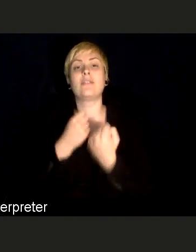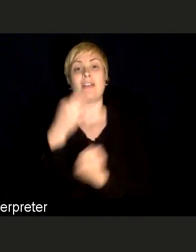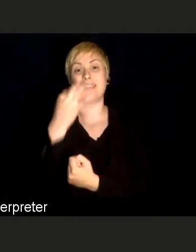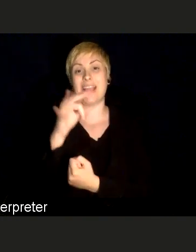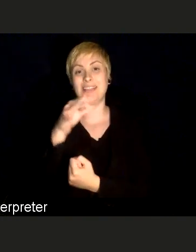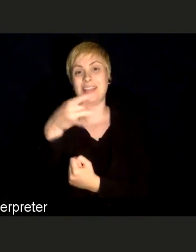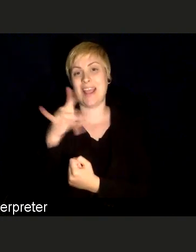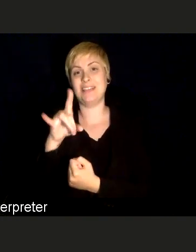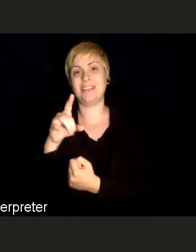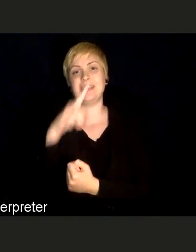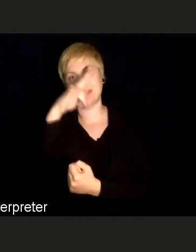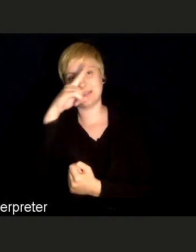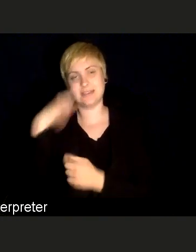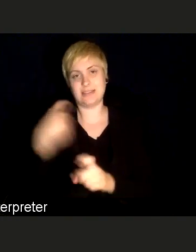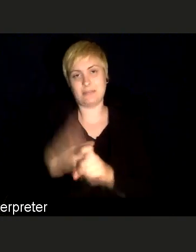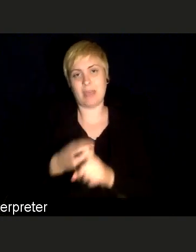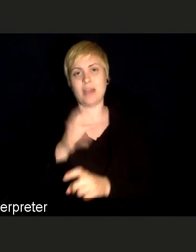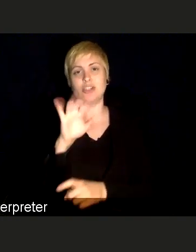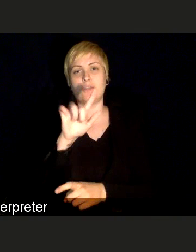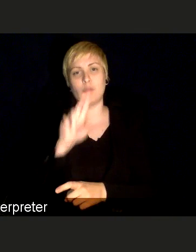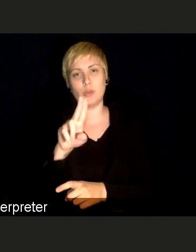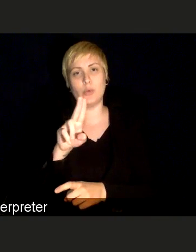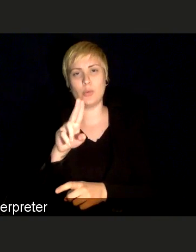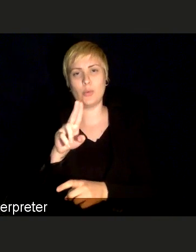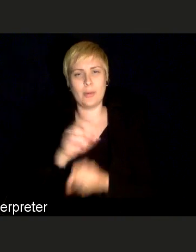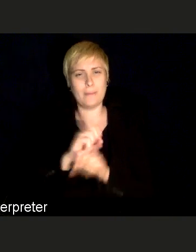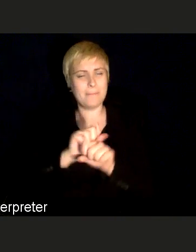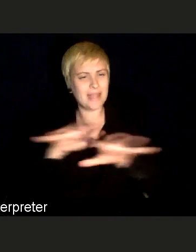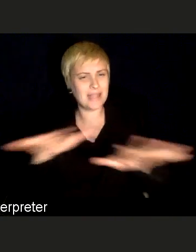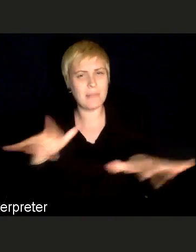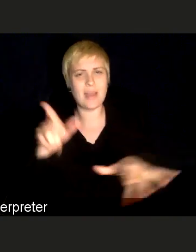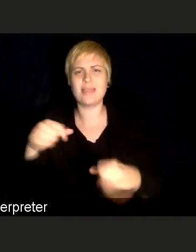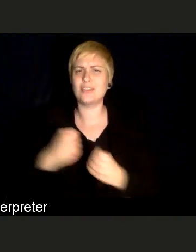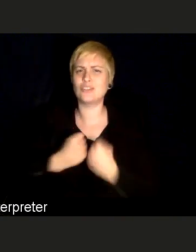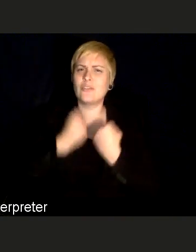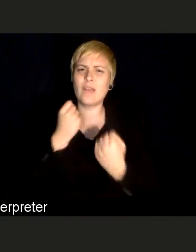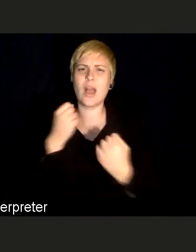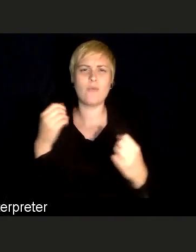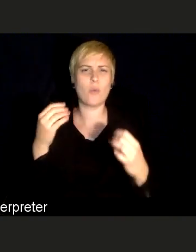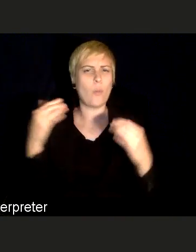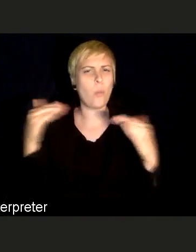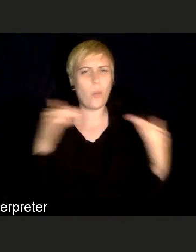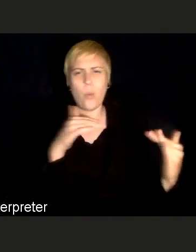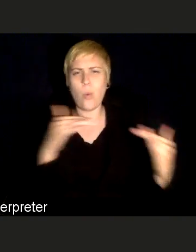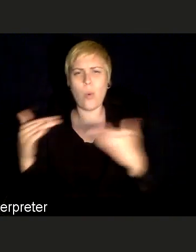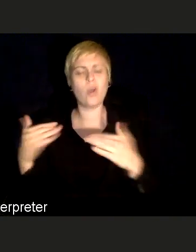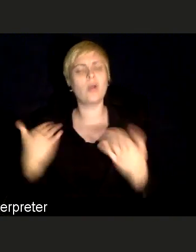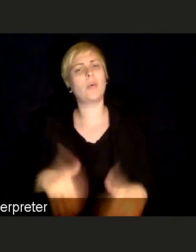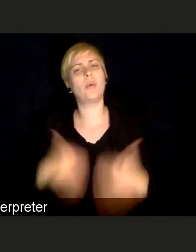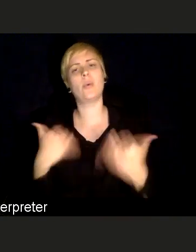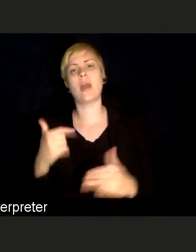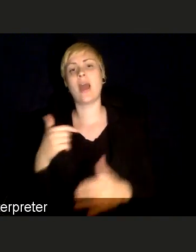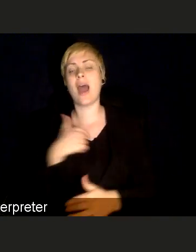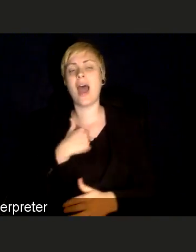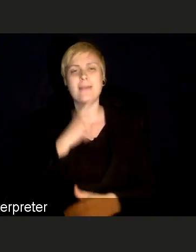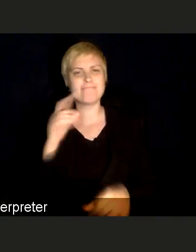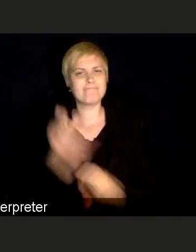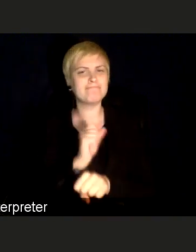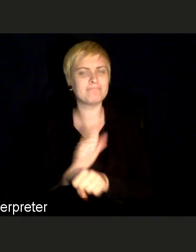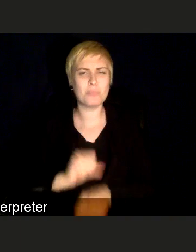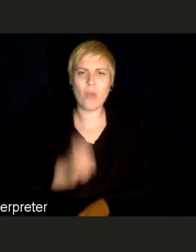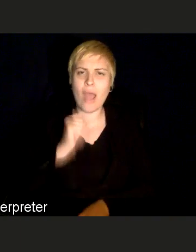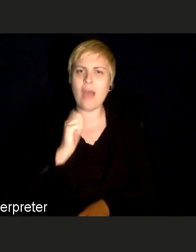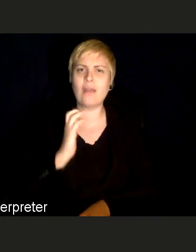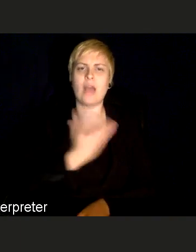pandemic. They survived wars. I can tell you, I am so proud of our Beebe team